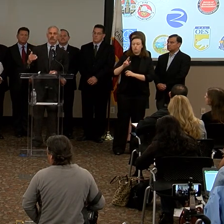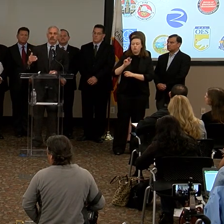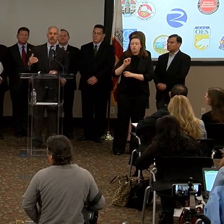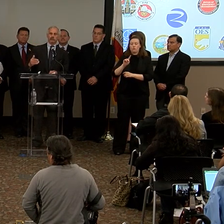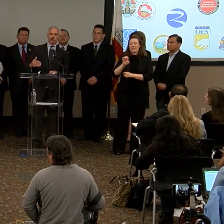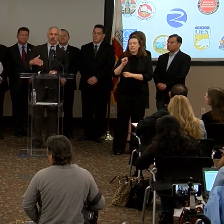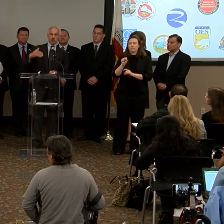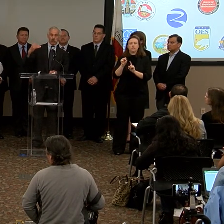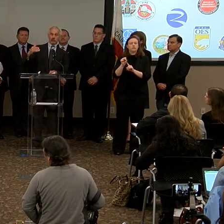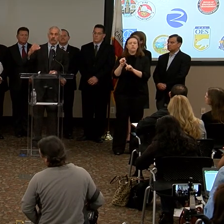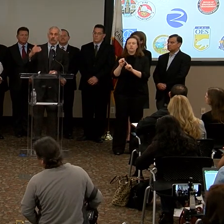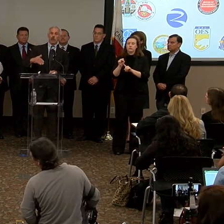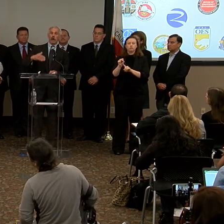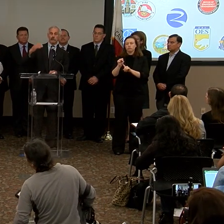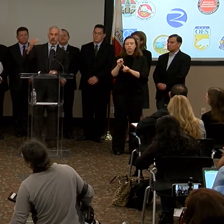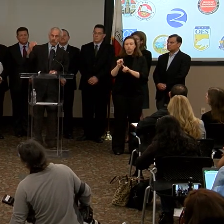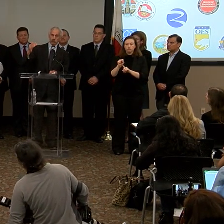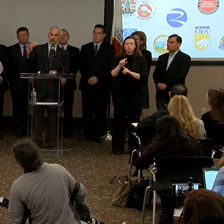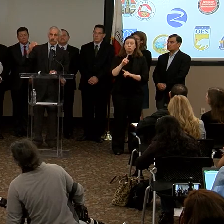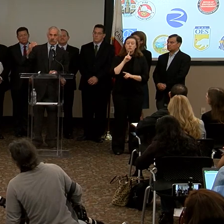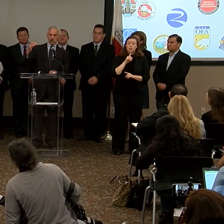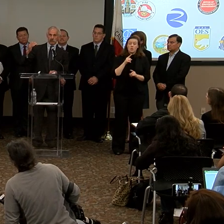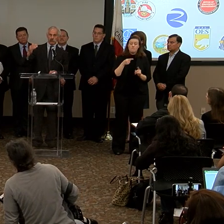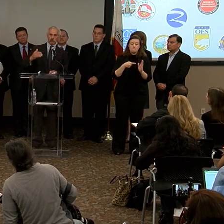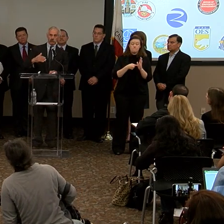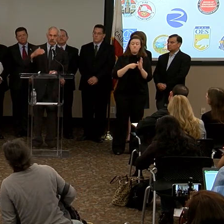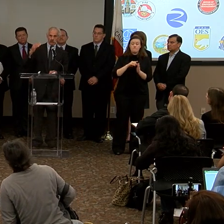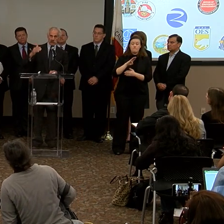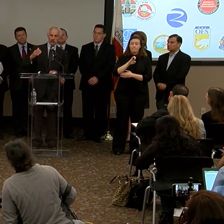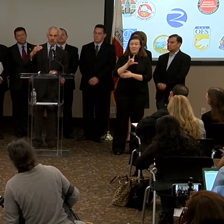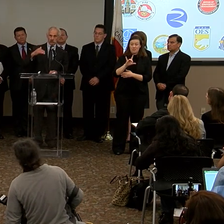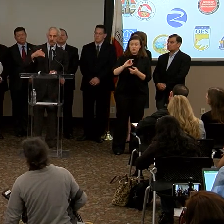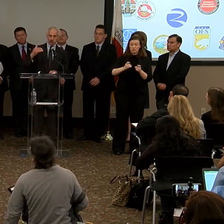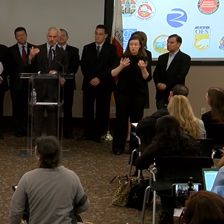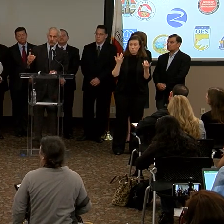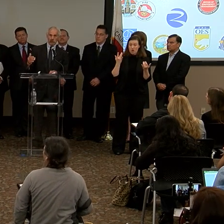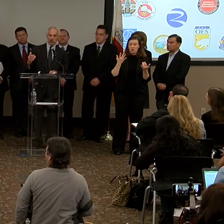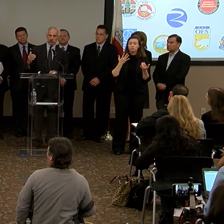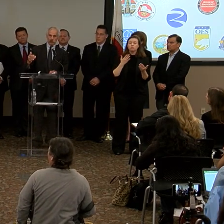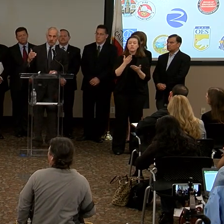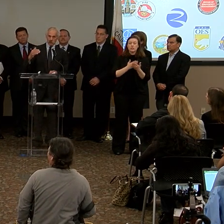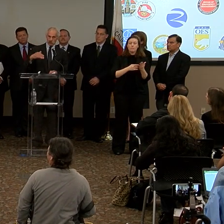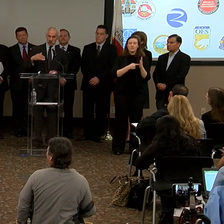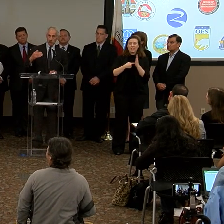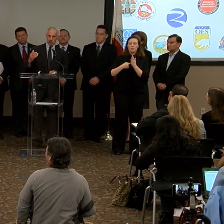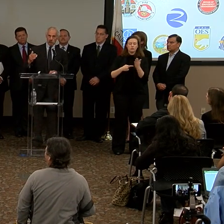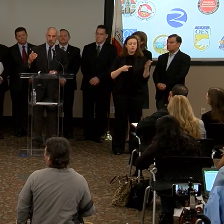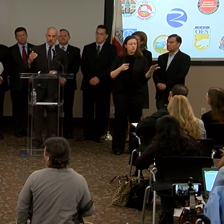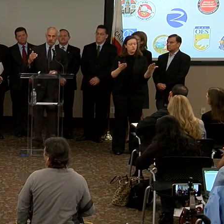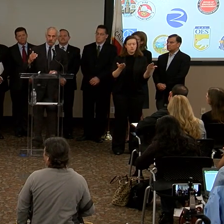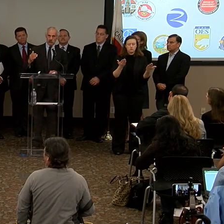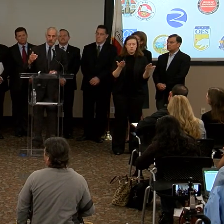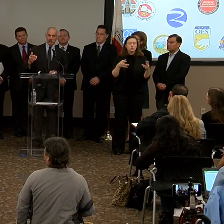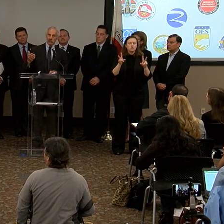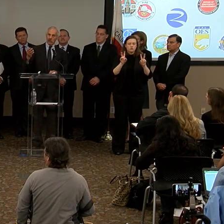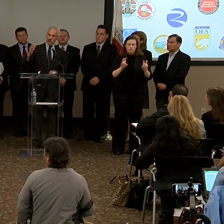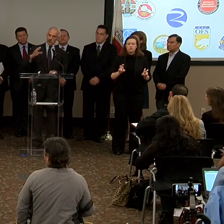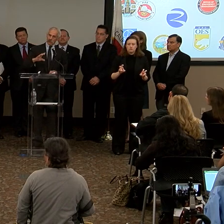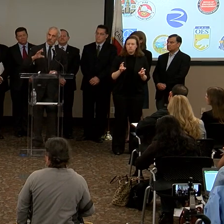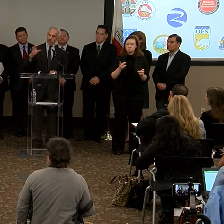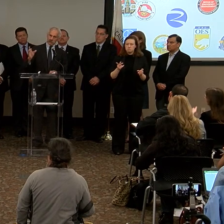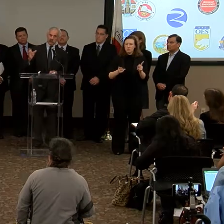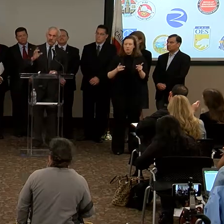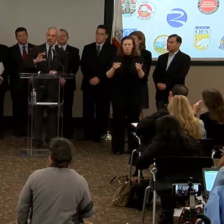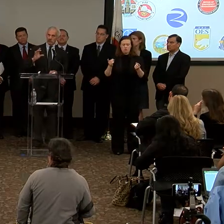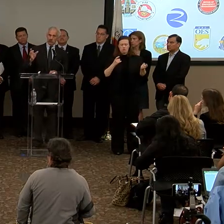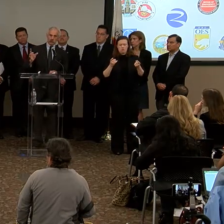rates. So the question is, why do bills change? And so we've done analysis of some samples because of the number of questions that we have. And